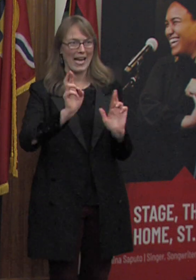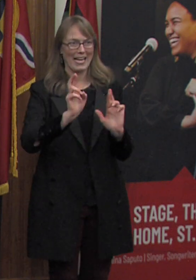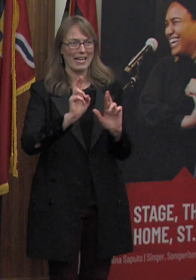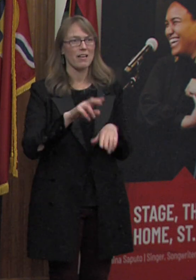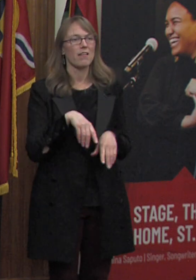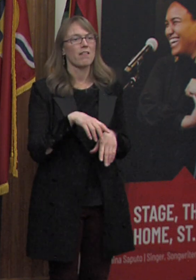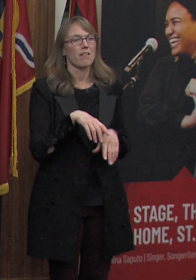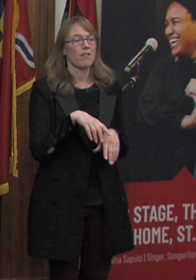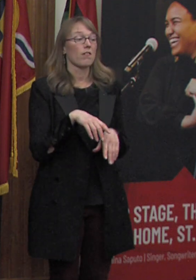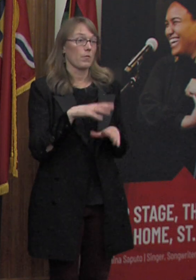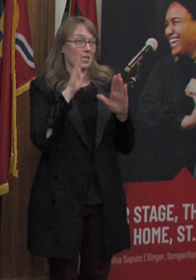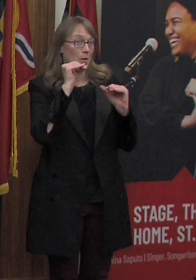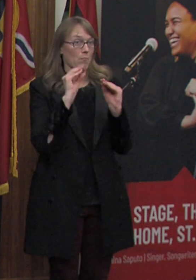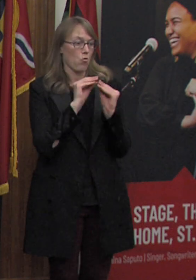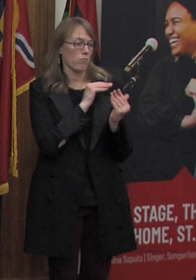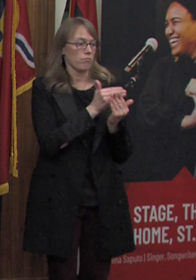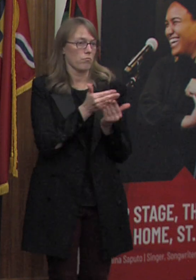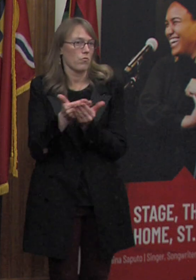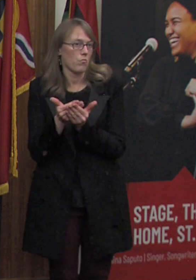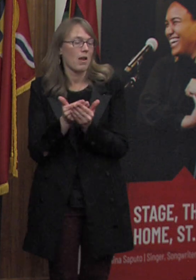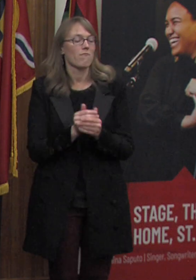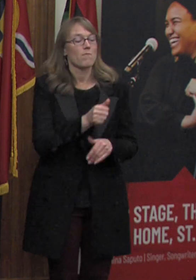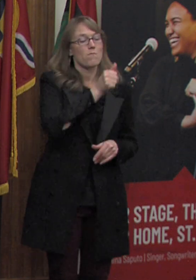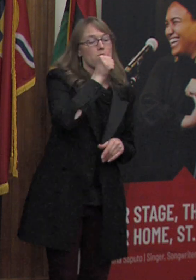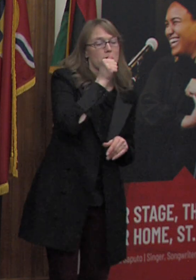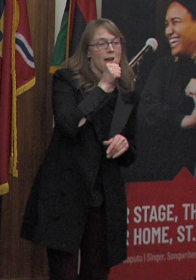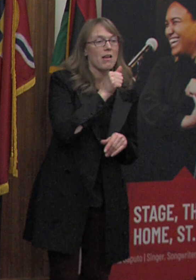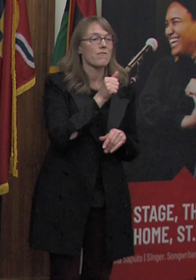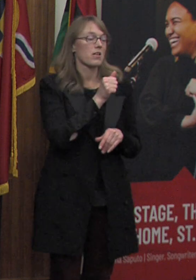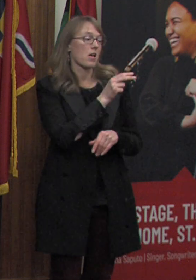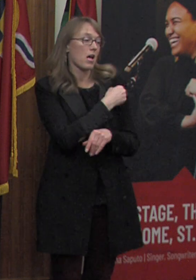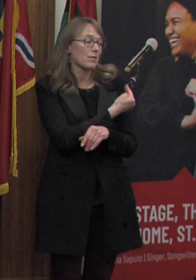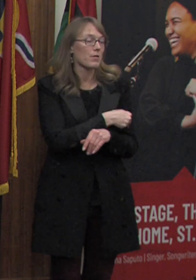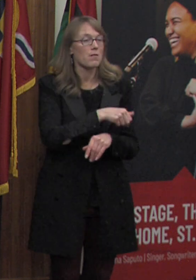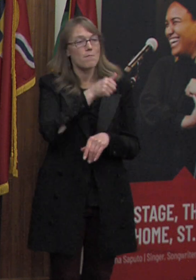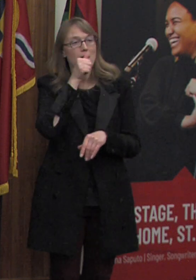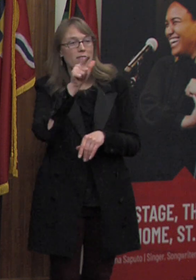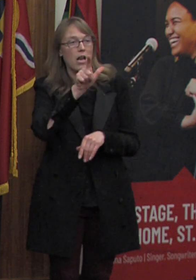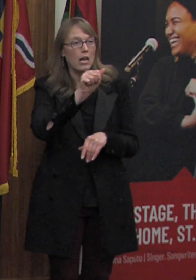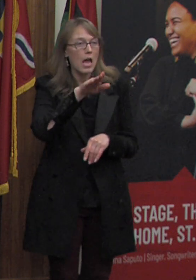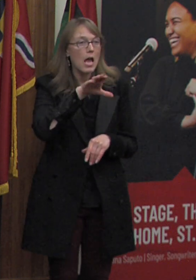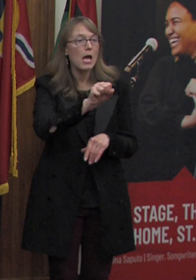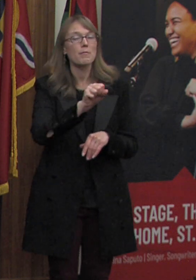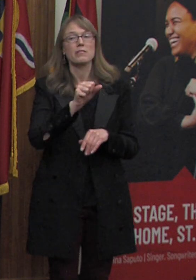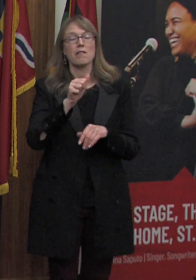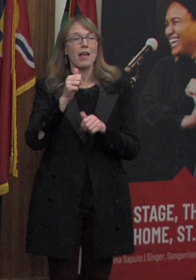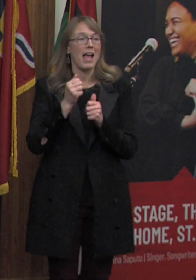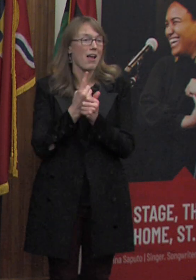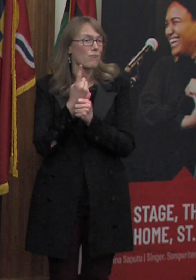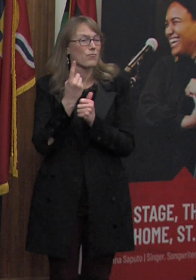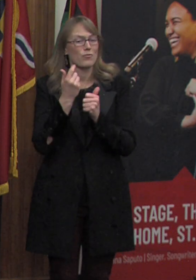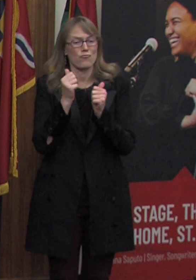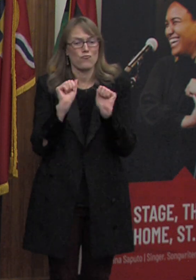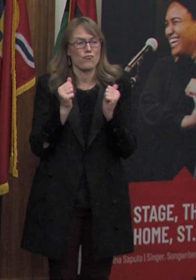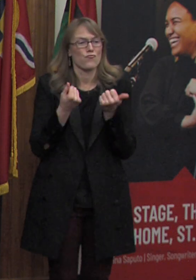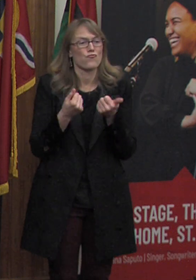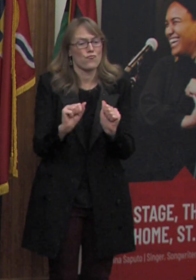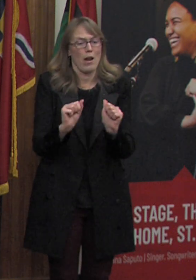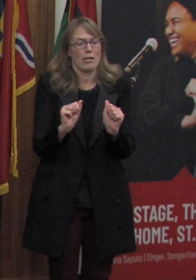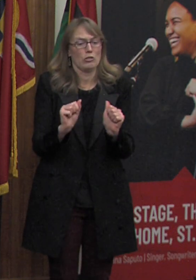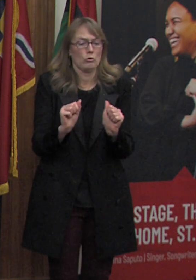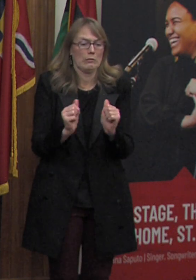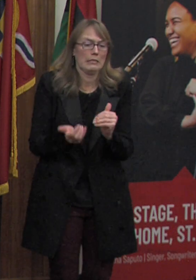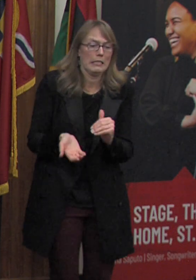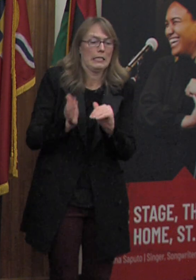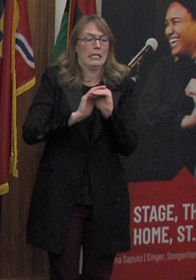sector, hospitals, private labs, state, everybody's bringing up their lab capacity. There will still